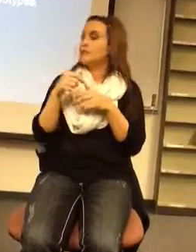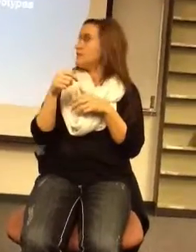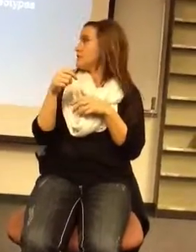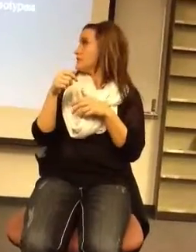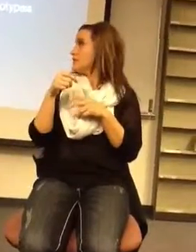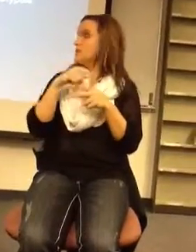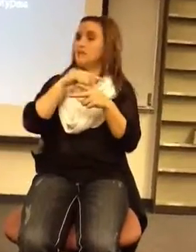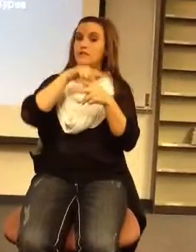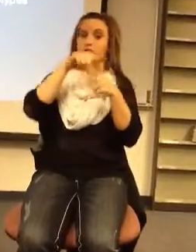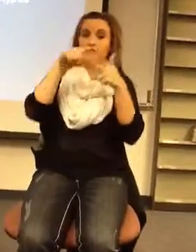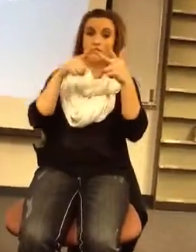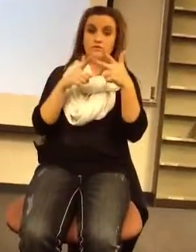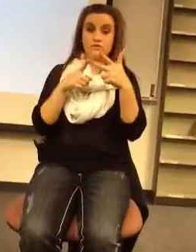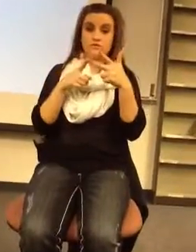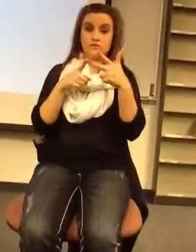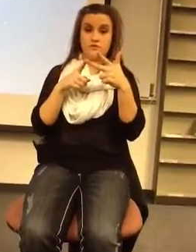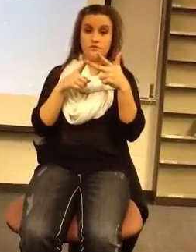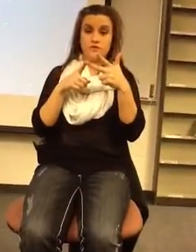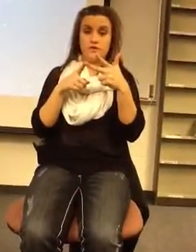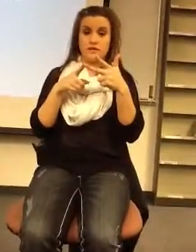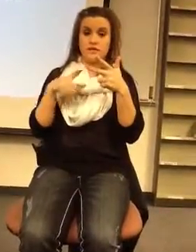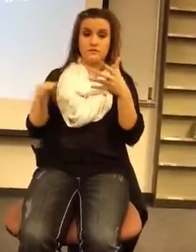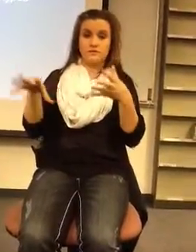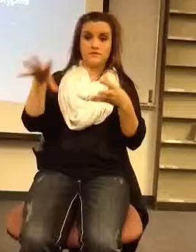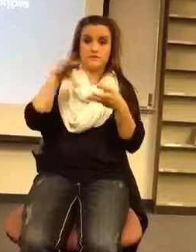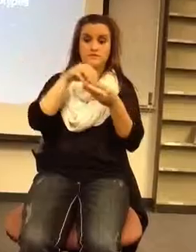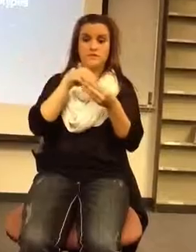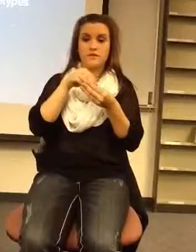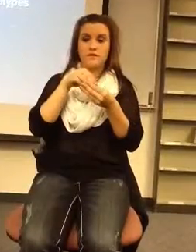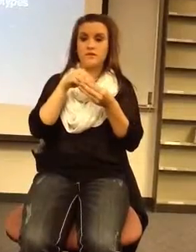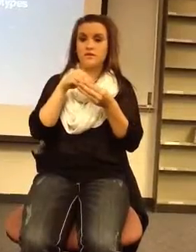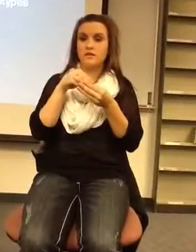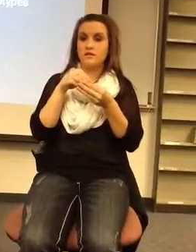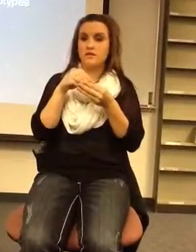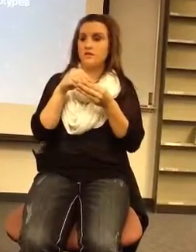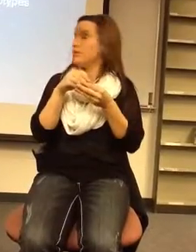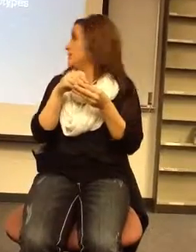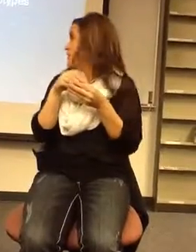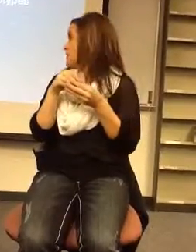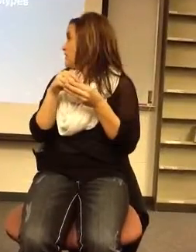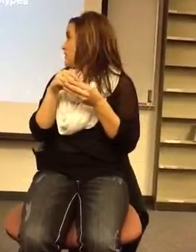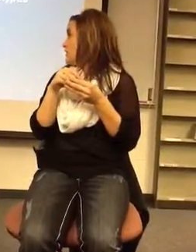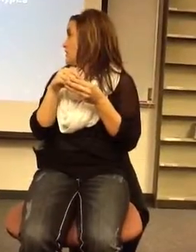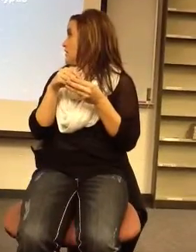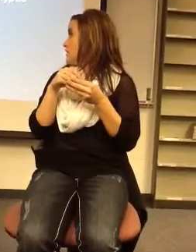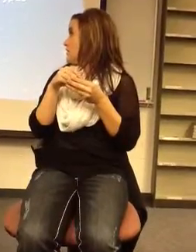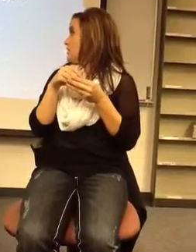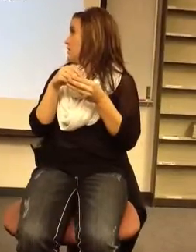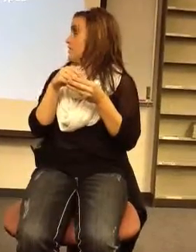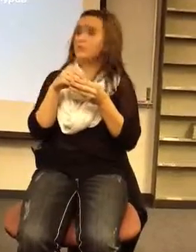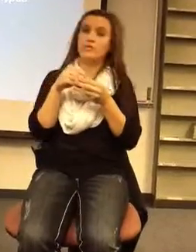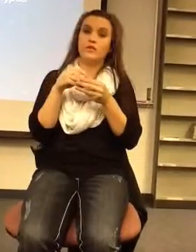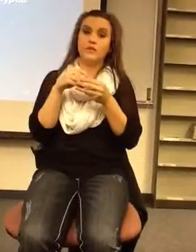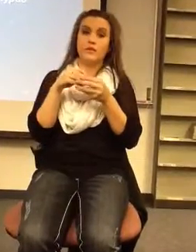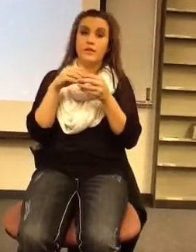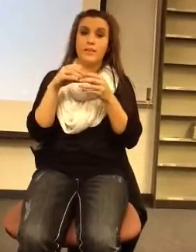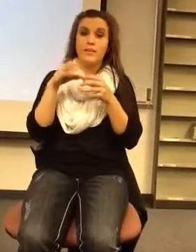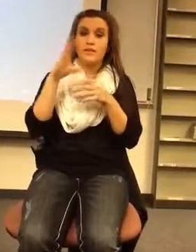educators worrying about quality issues of using comic books in the classroom.